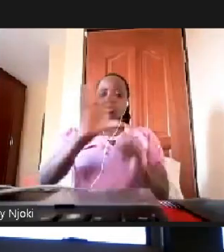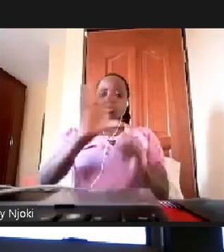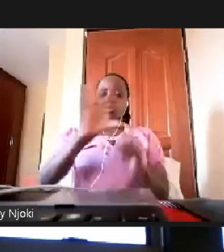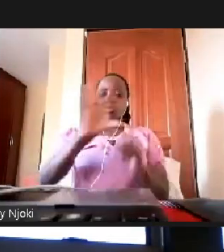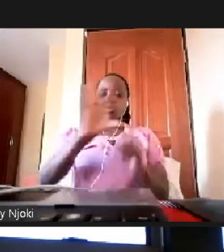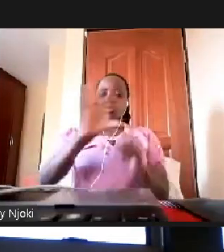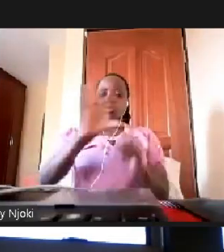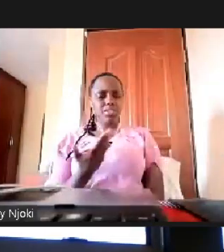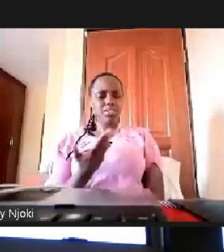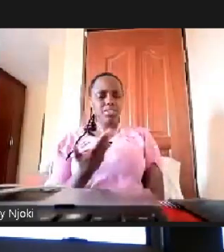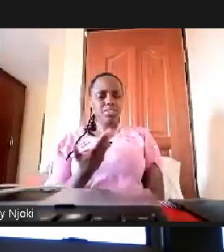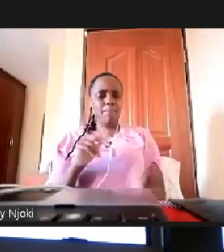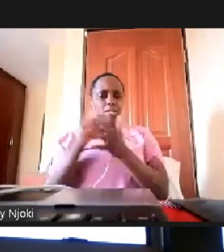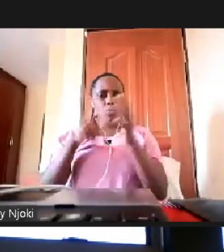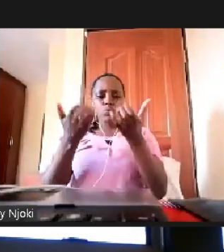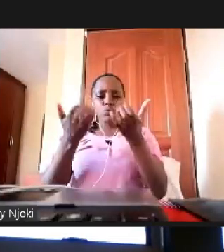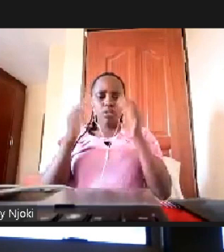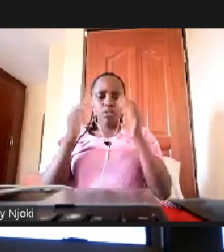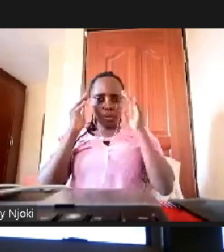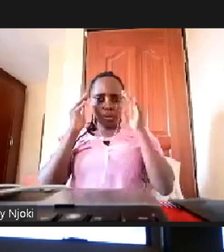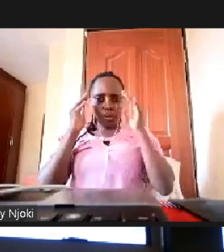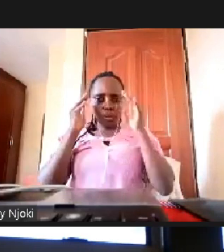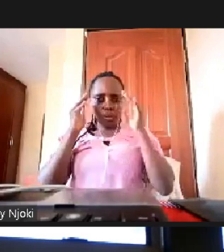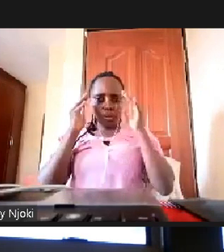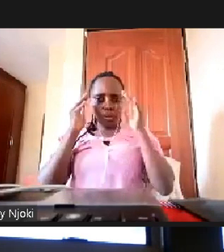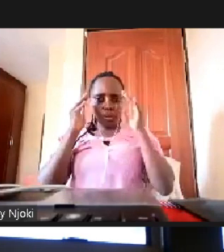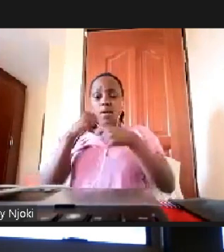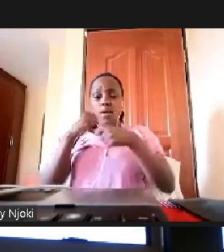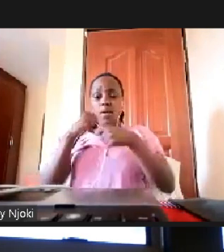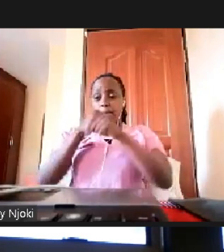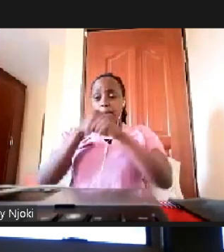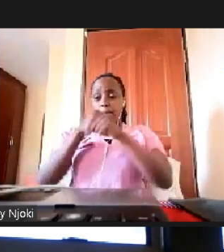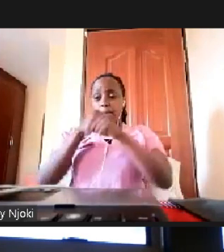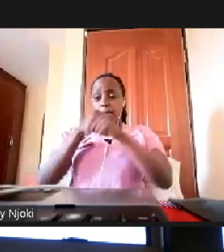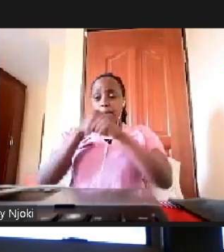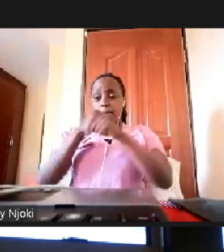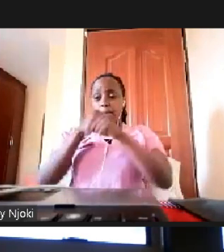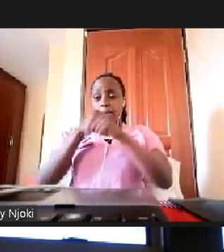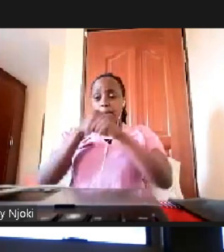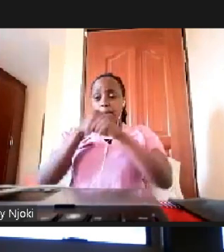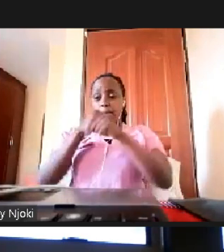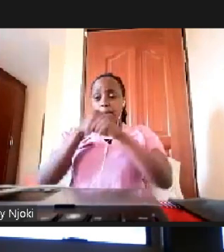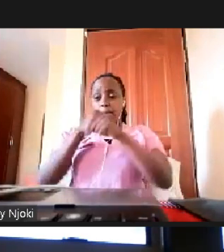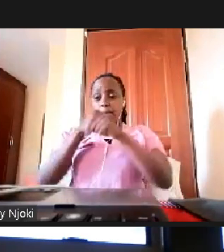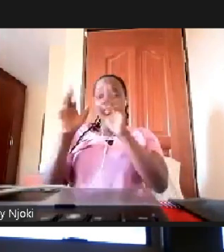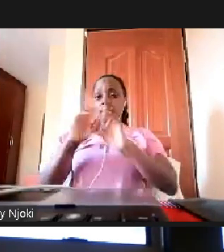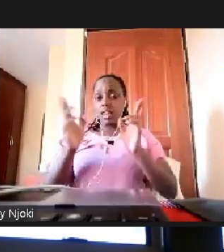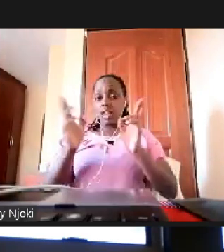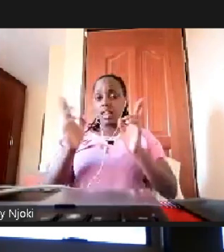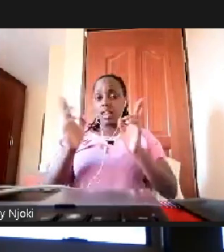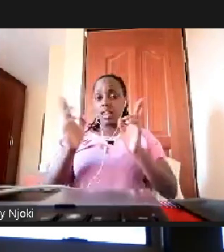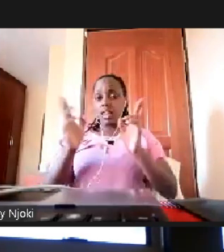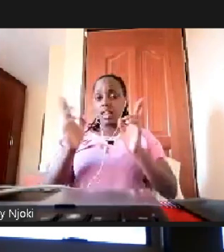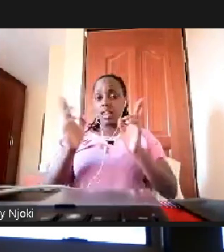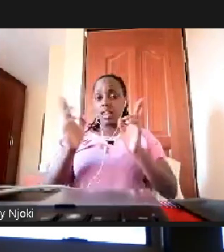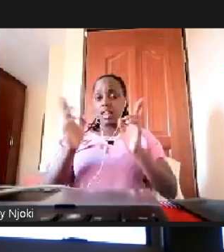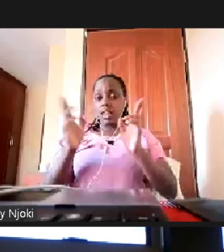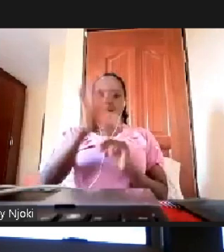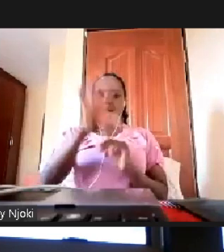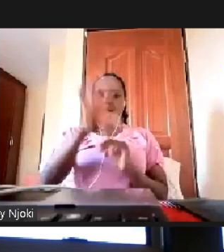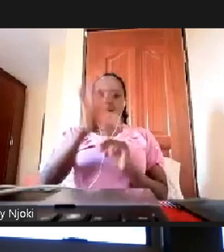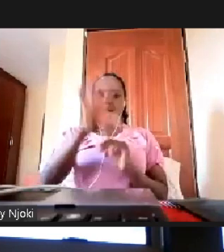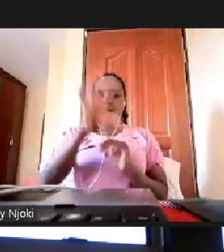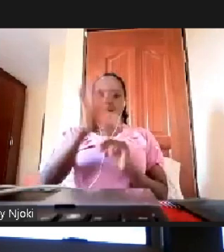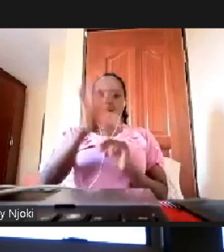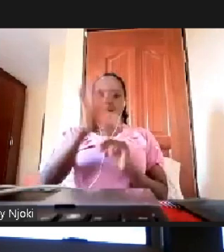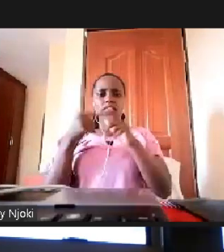Committee. Yes, so we need to look at that and put our leaders to task. If the report is ready, identify the challenge and let's have